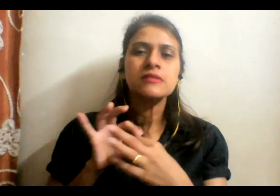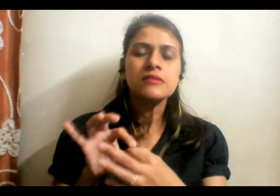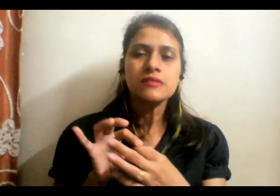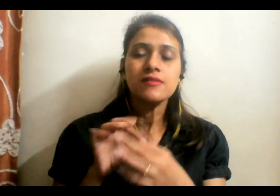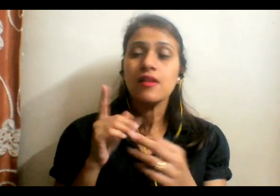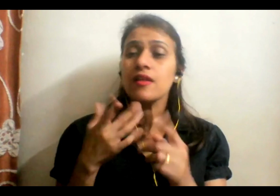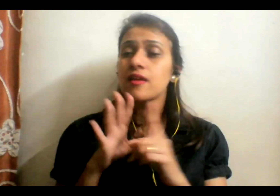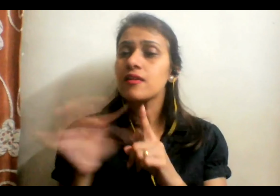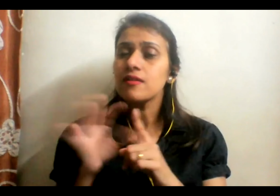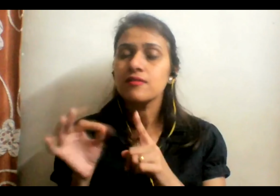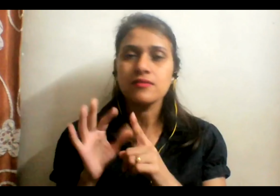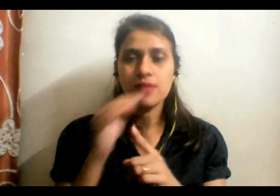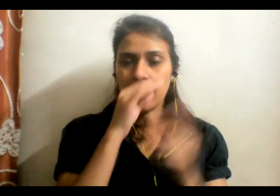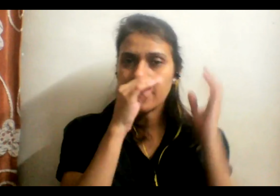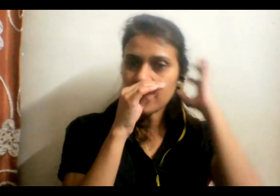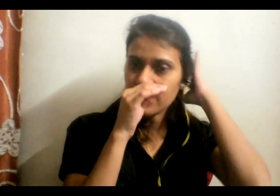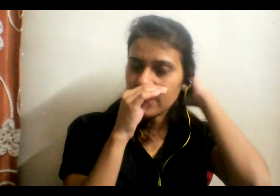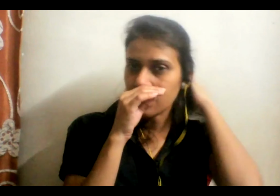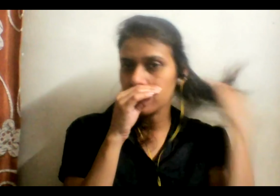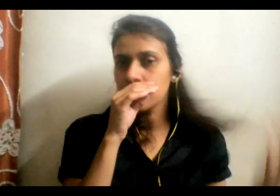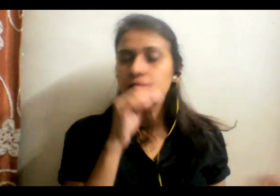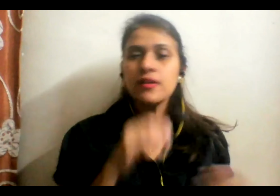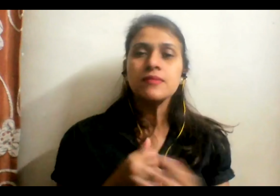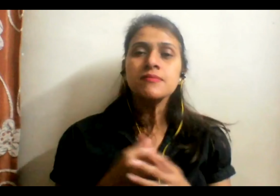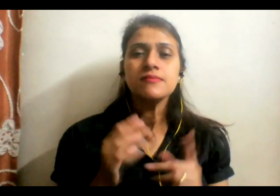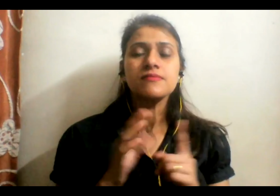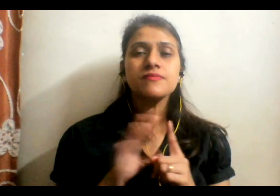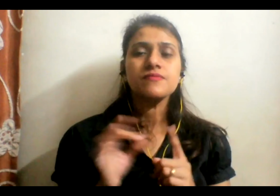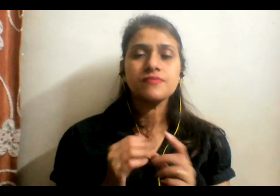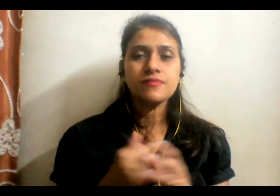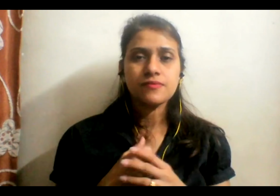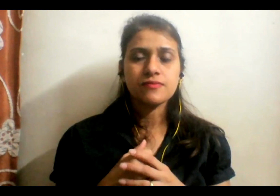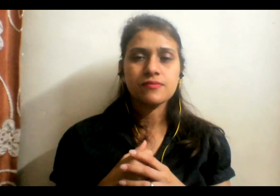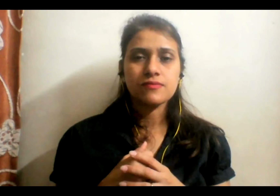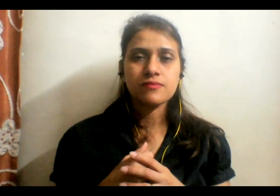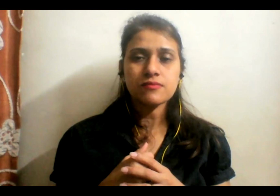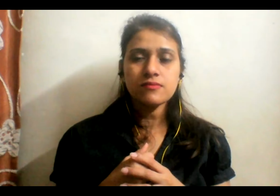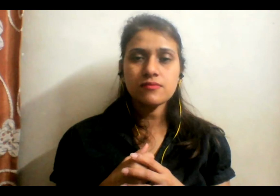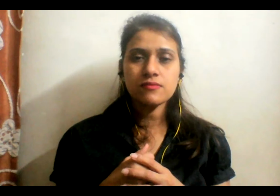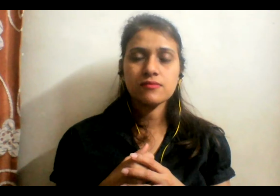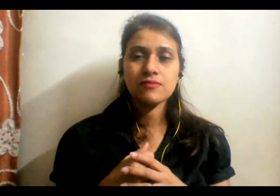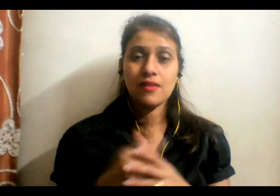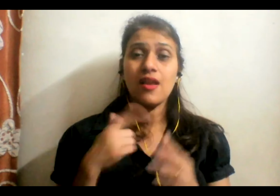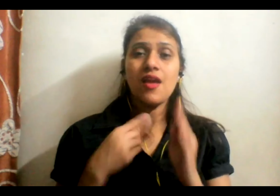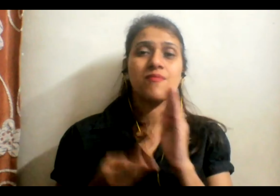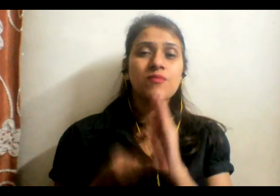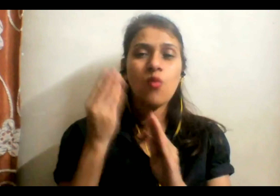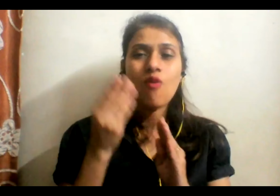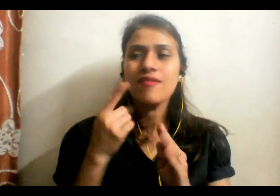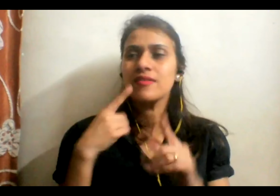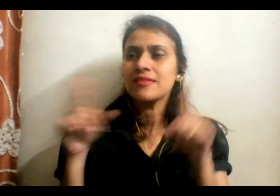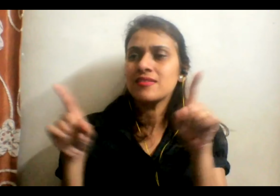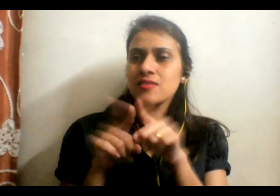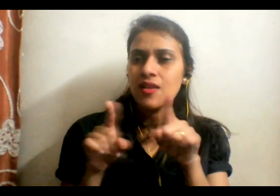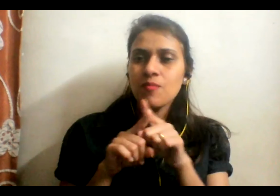done. If I am not an expert, I bring some expert on board and do it, because just because I am more familiar with